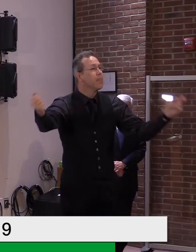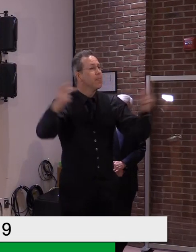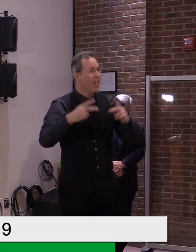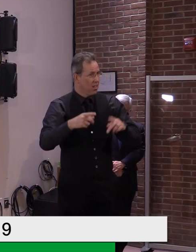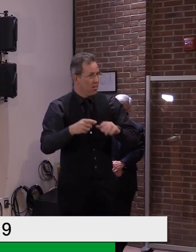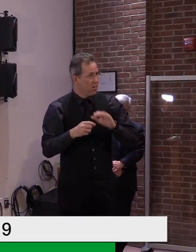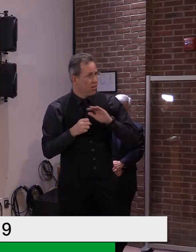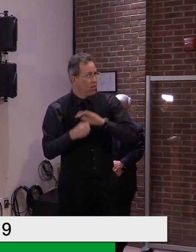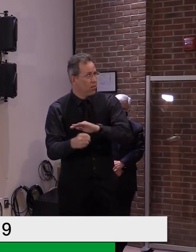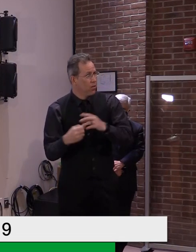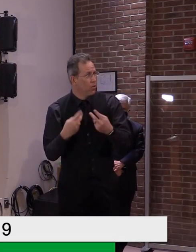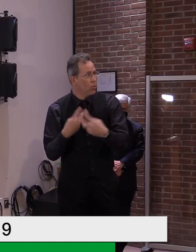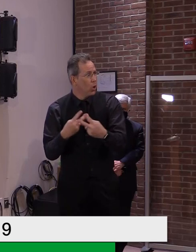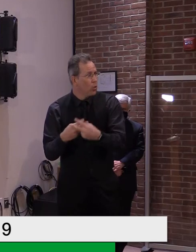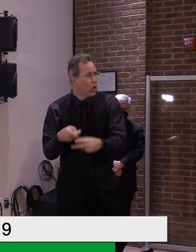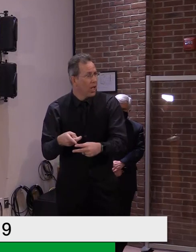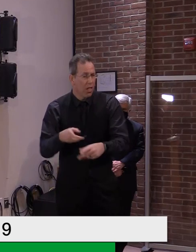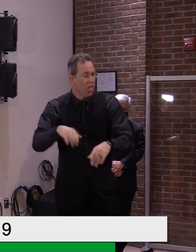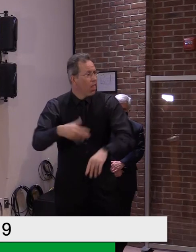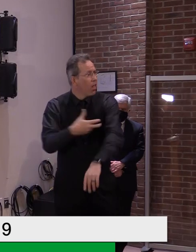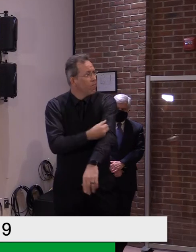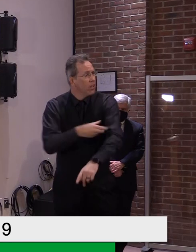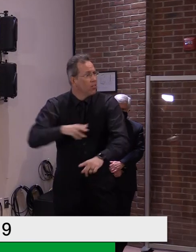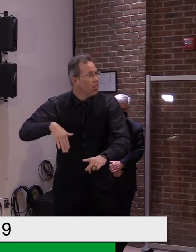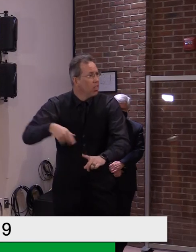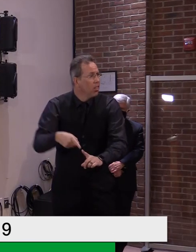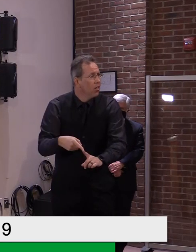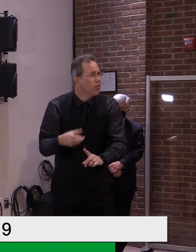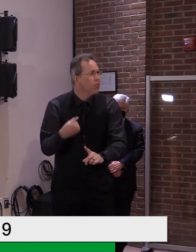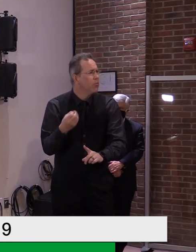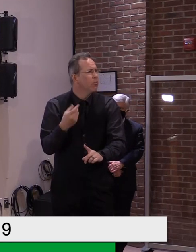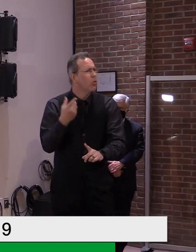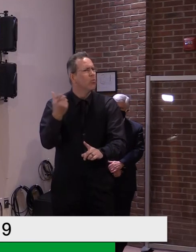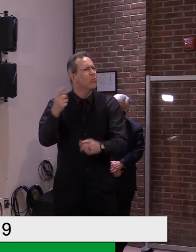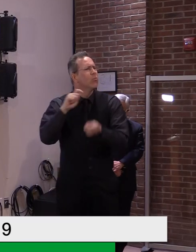Vermont consider clarifying its policy to something similar?